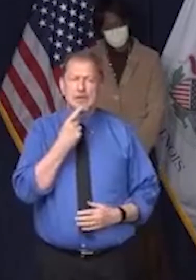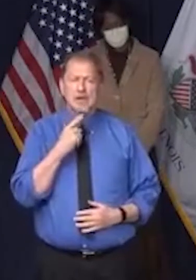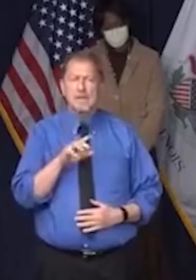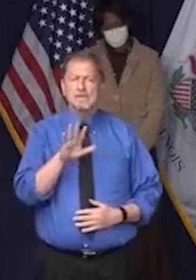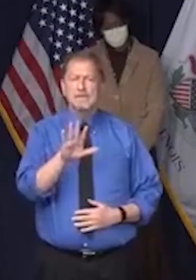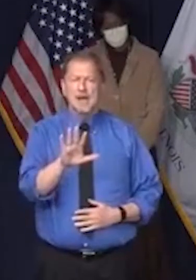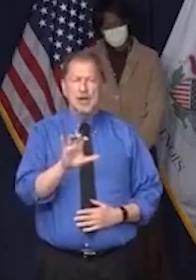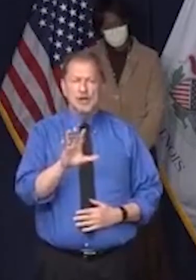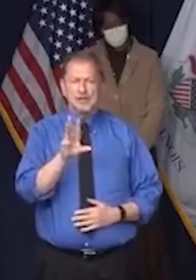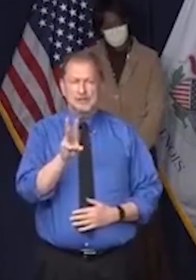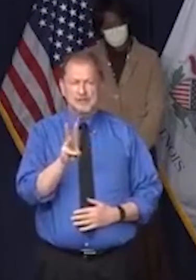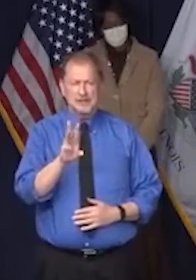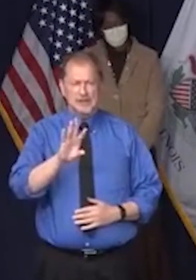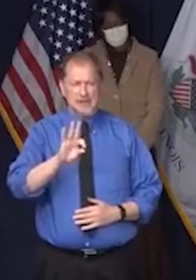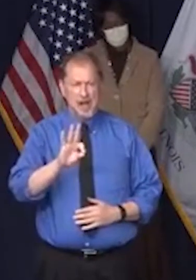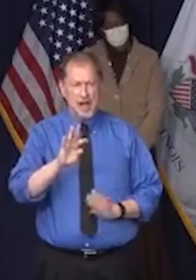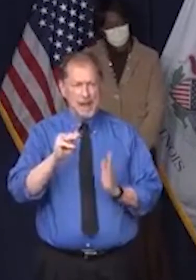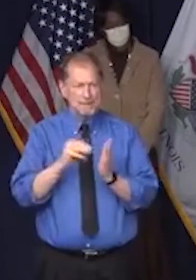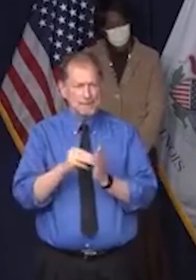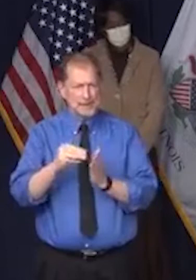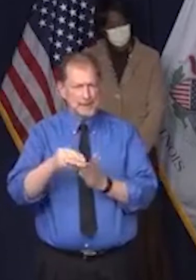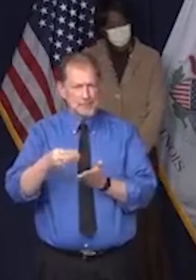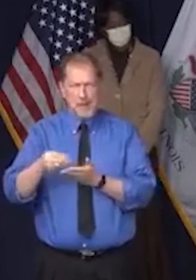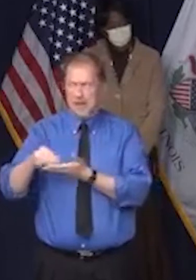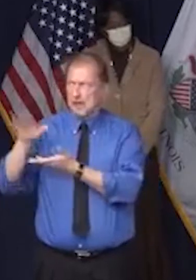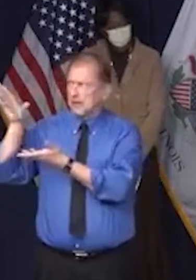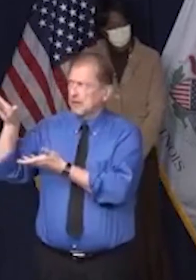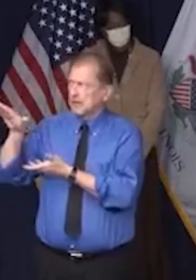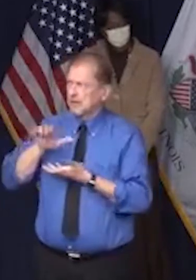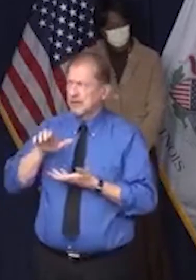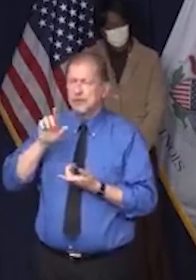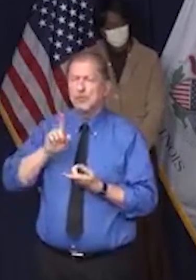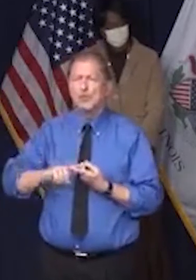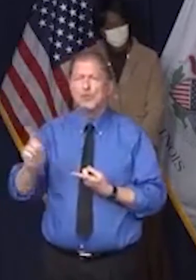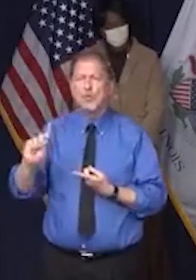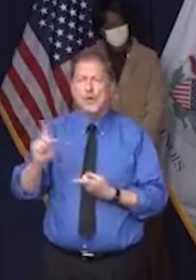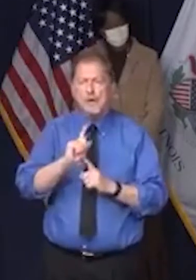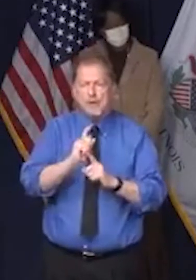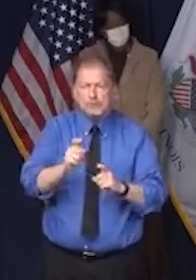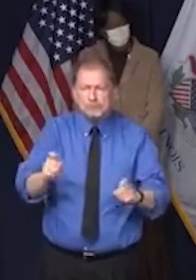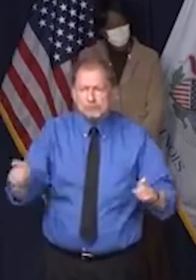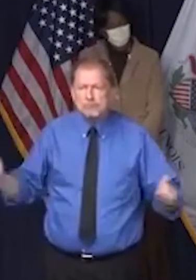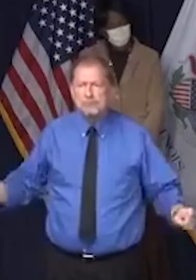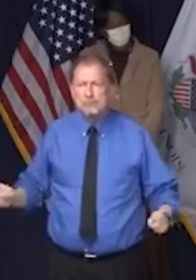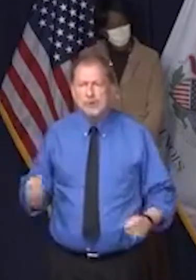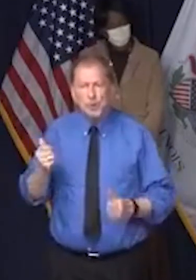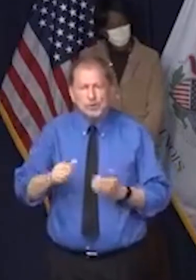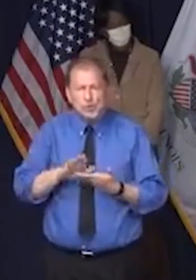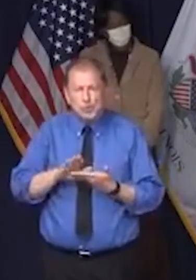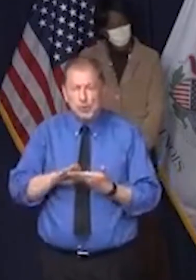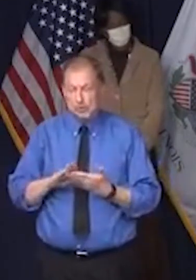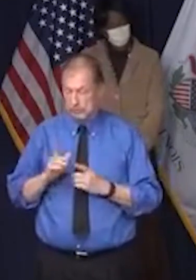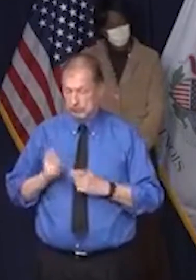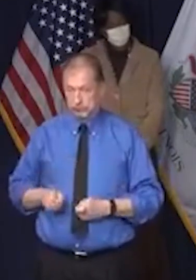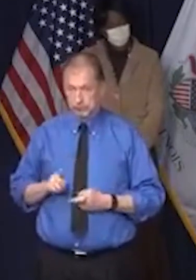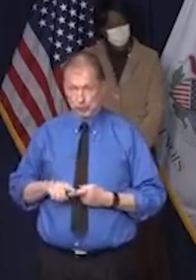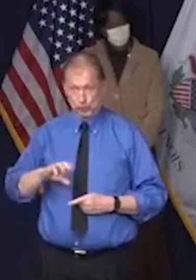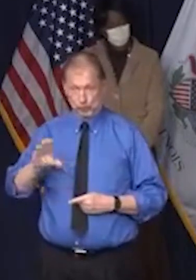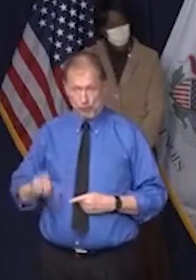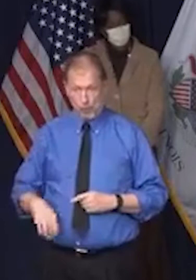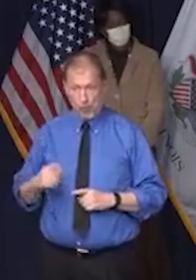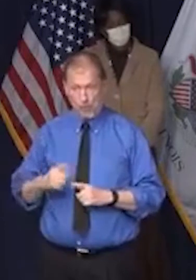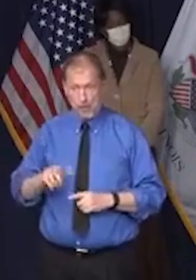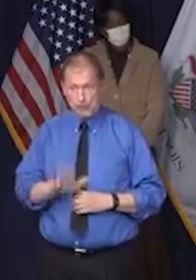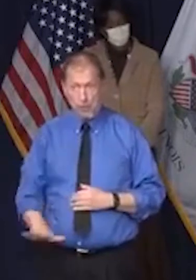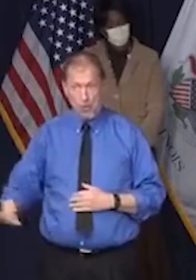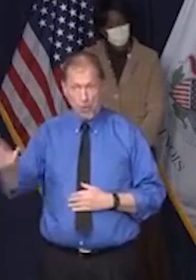million, who will oversee that? Where will that money go? How will it be fairly distributed? Does that include Chicago and everywhere else?